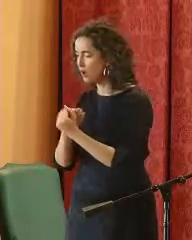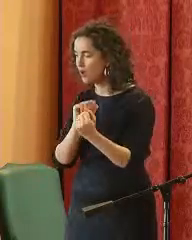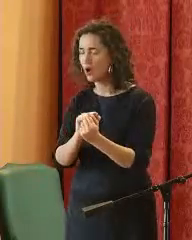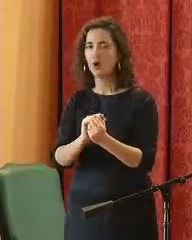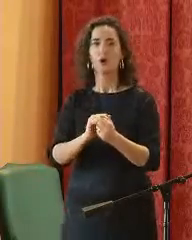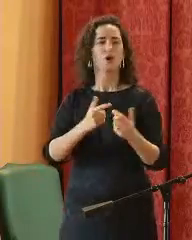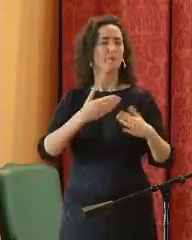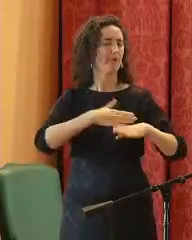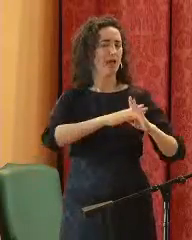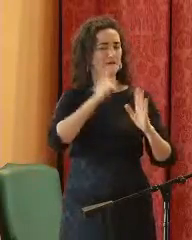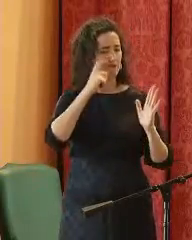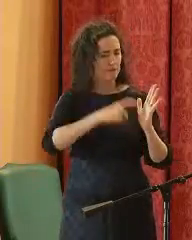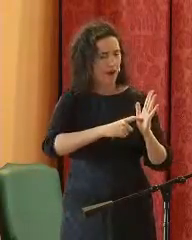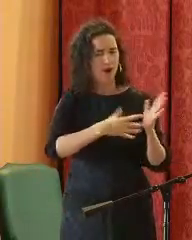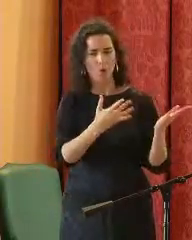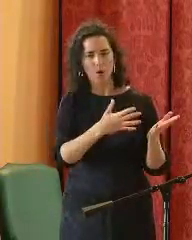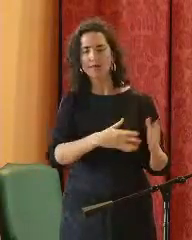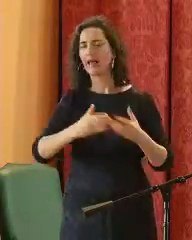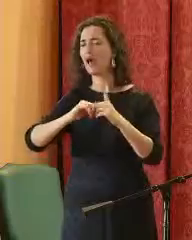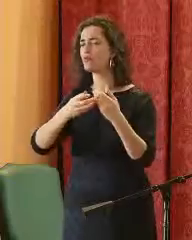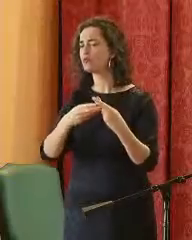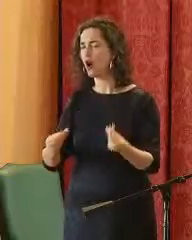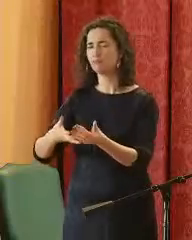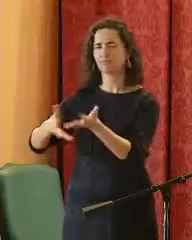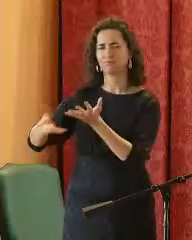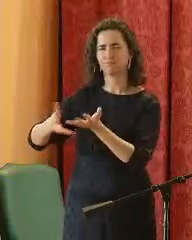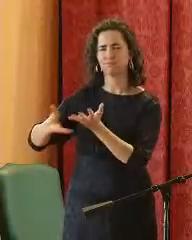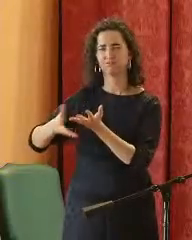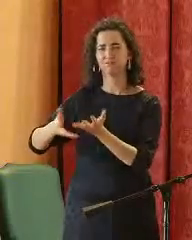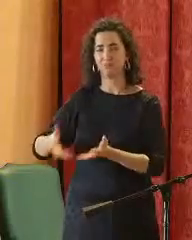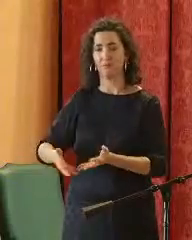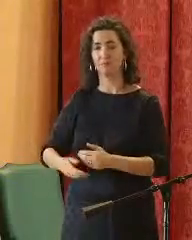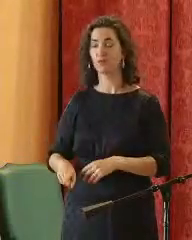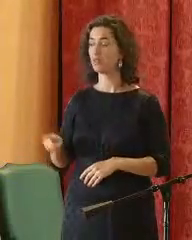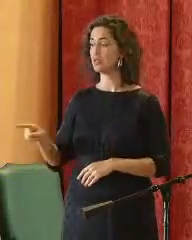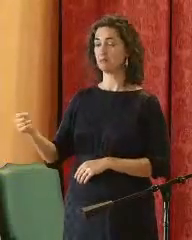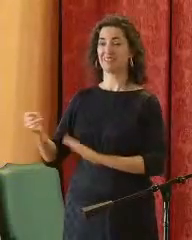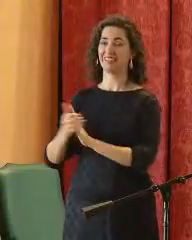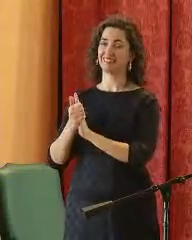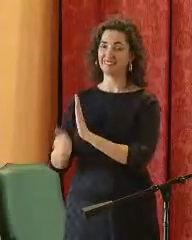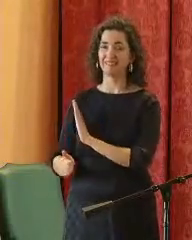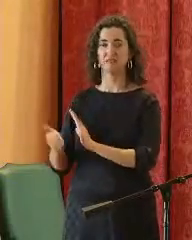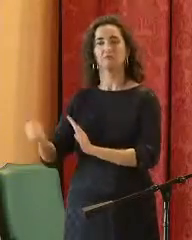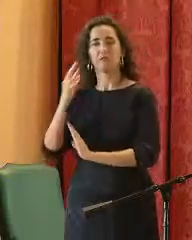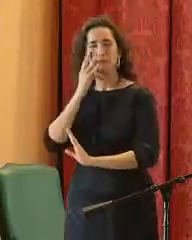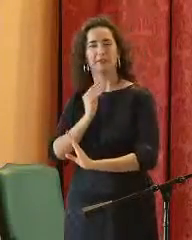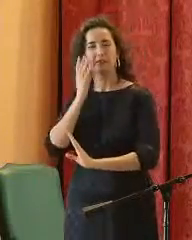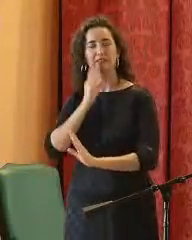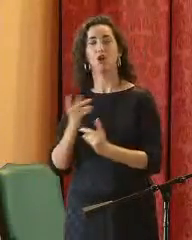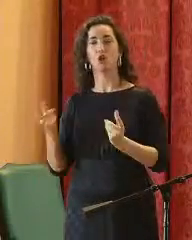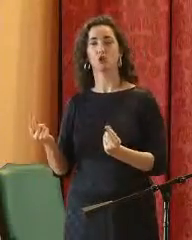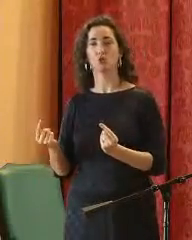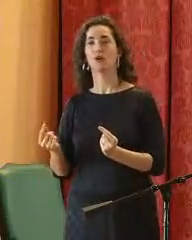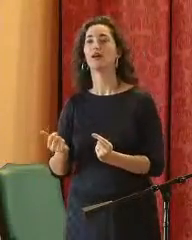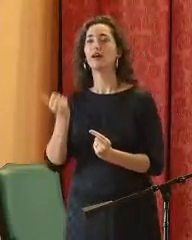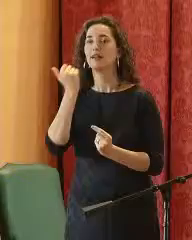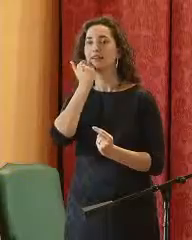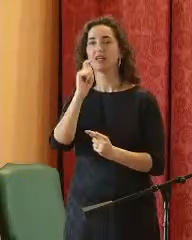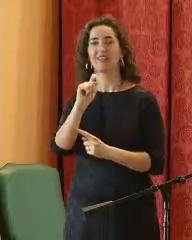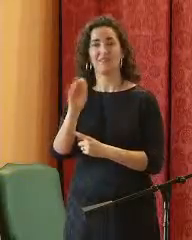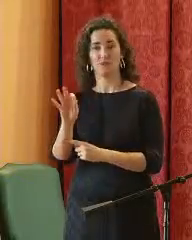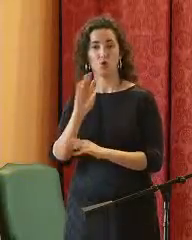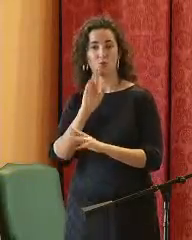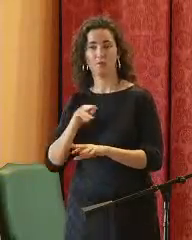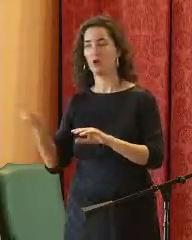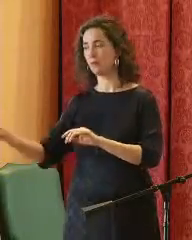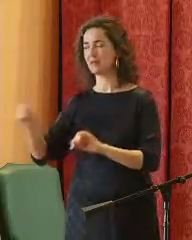and solutions to this issue. Utilizing her skills and experience, she compiled the final Dental Task Force